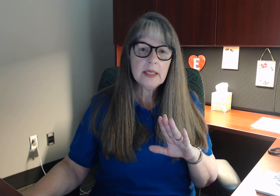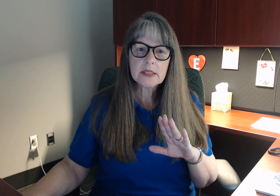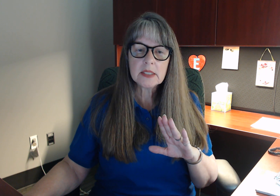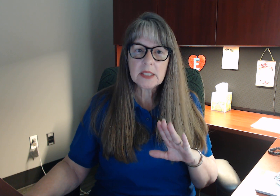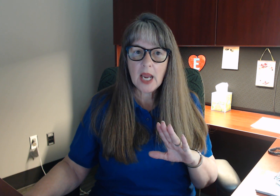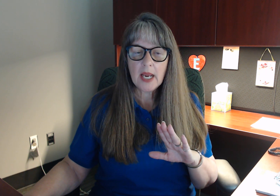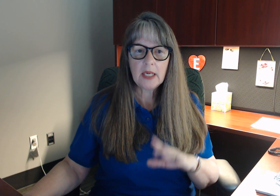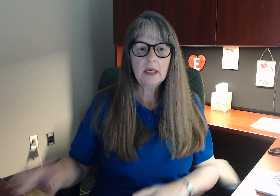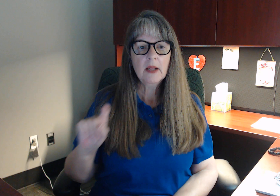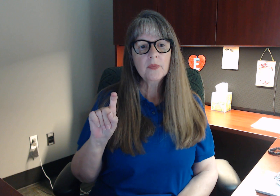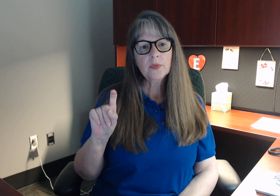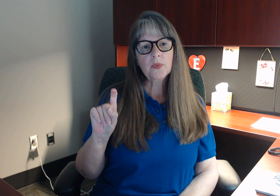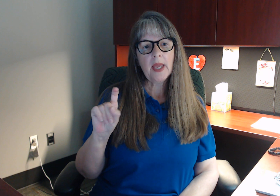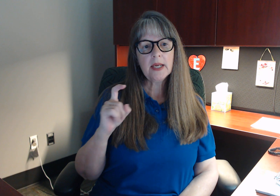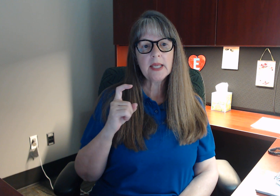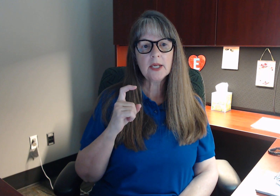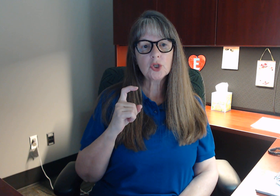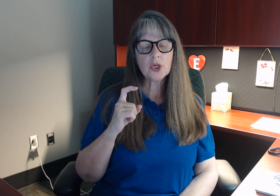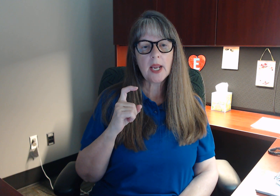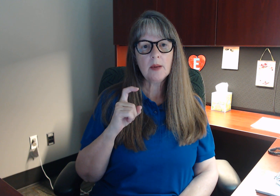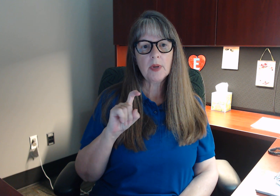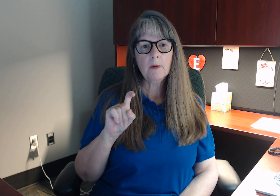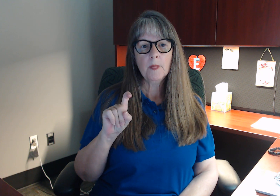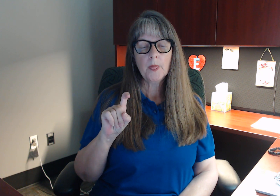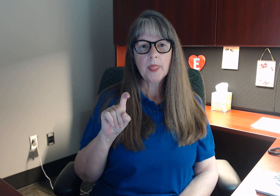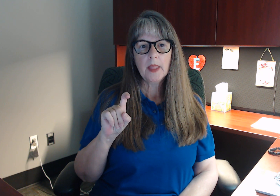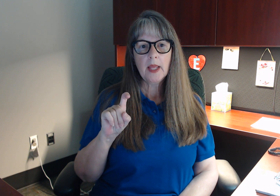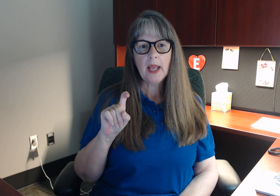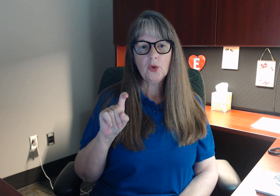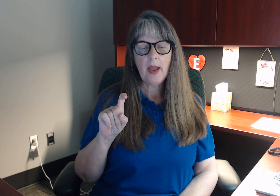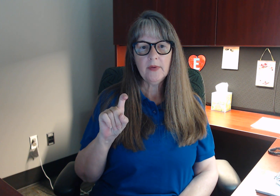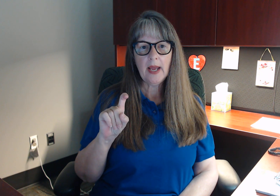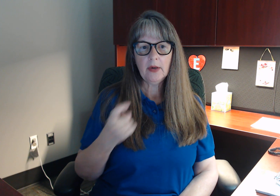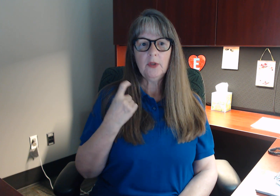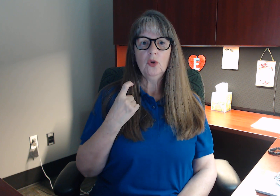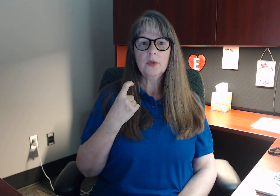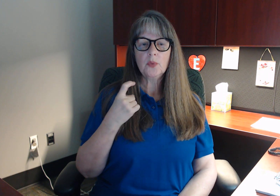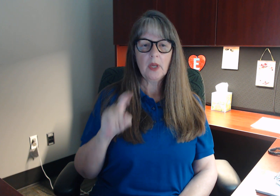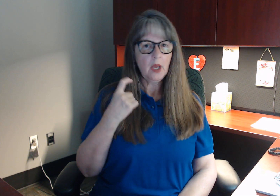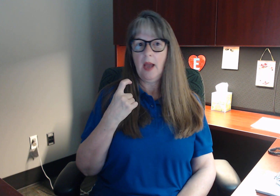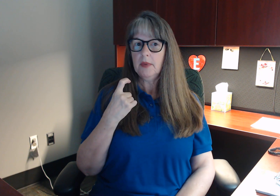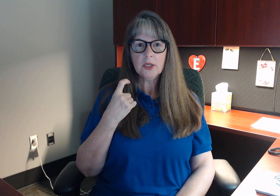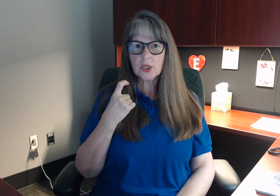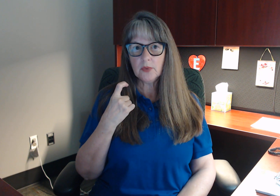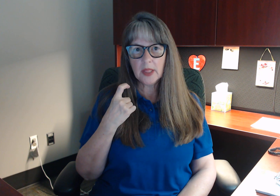a sign with the X hand shape, and you have it out, and then you go this way. I'm not doing